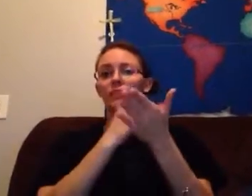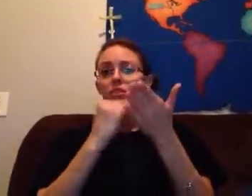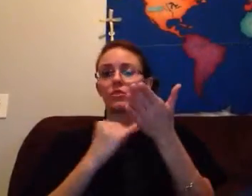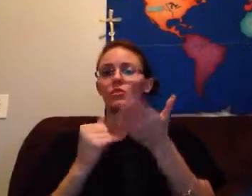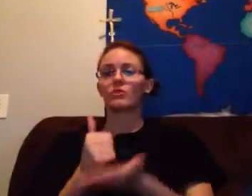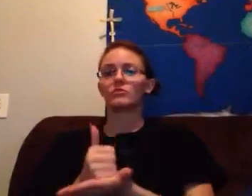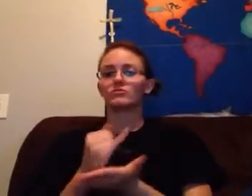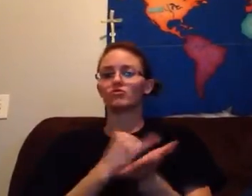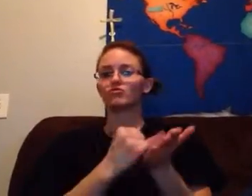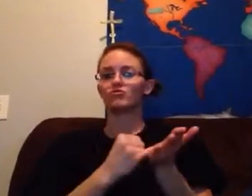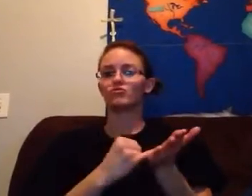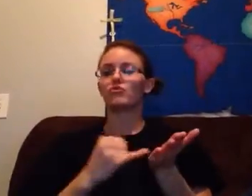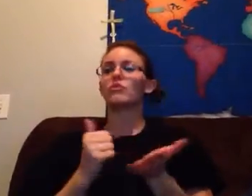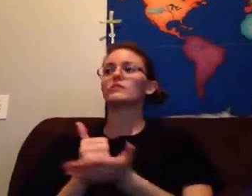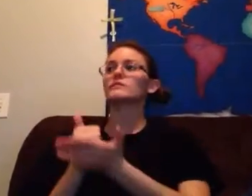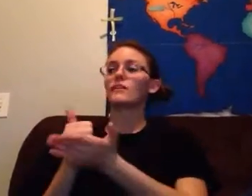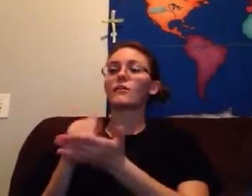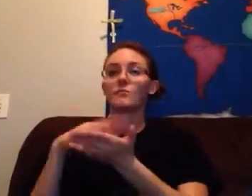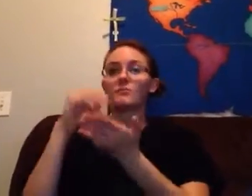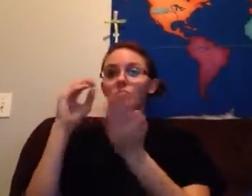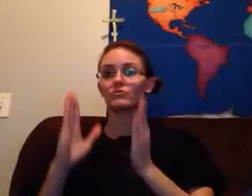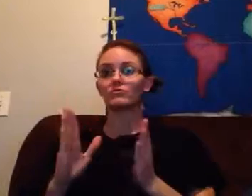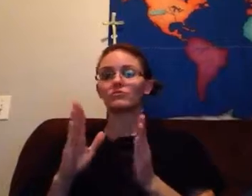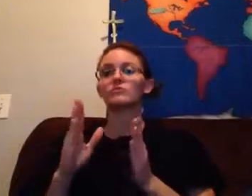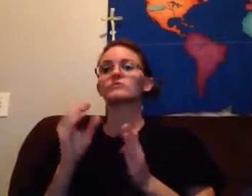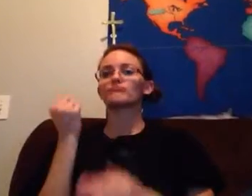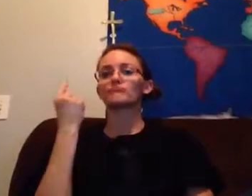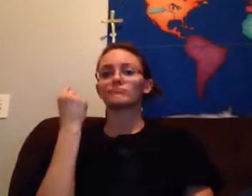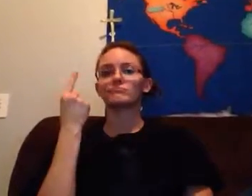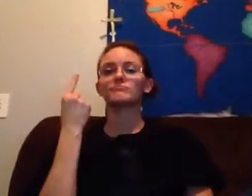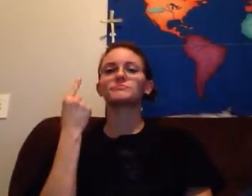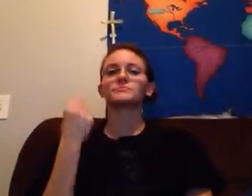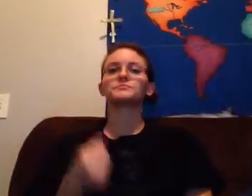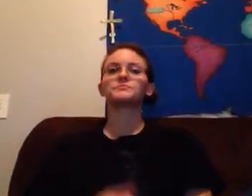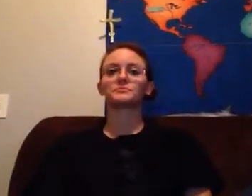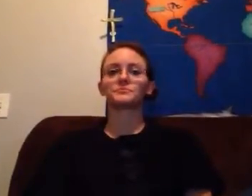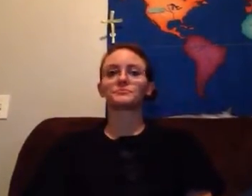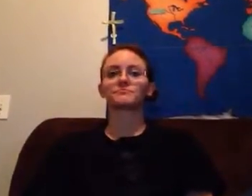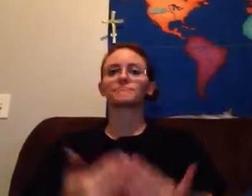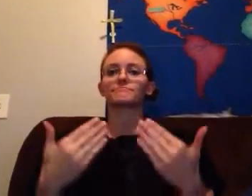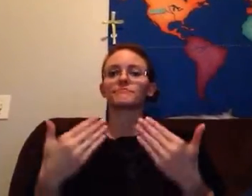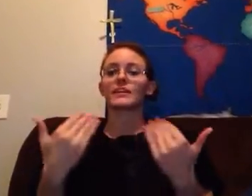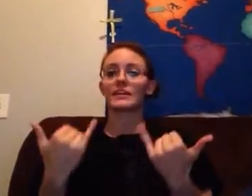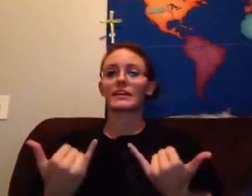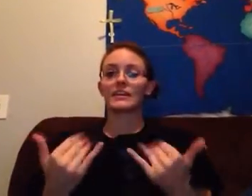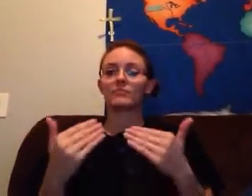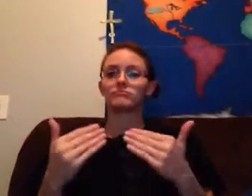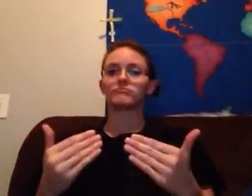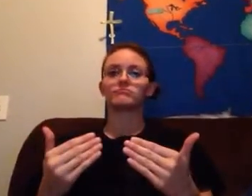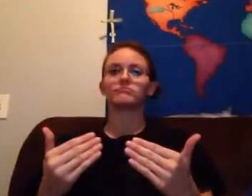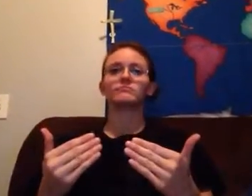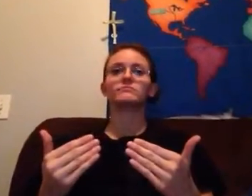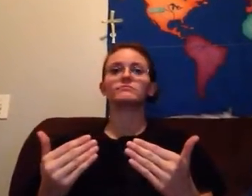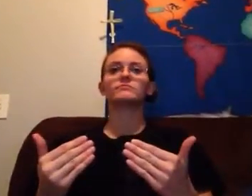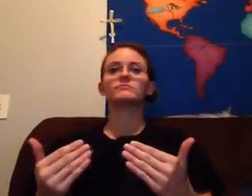mean. Now, once they've gotten that pretty well, you can move on to doing this without the pictures.